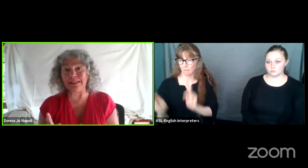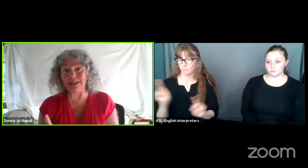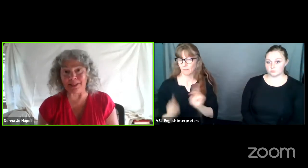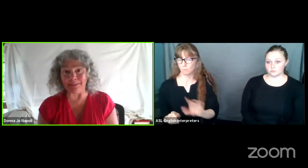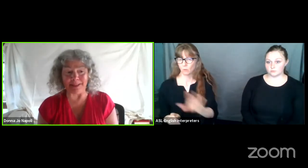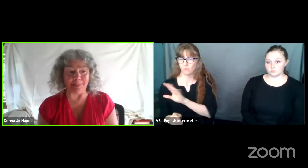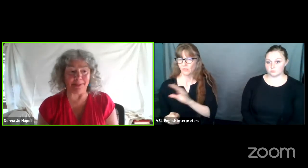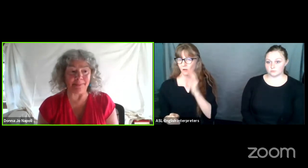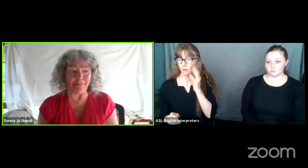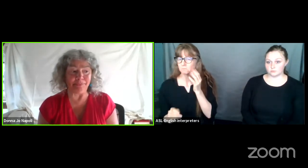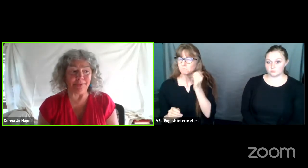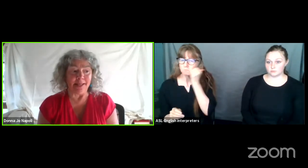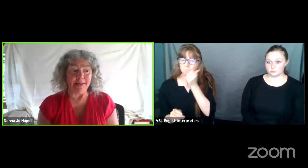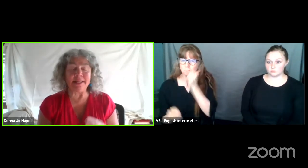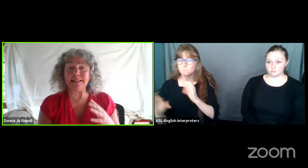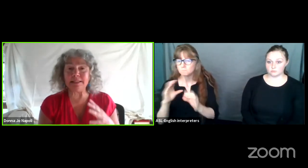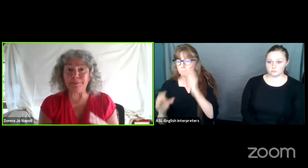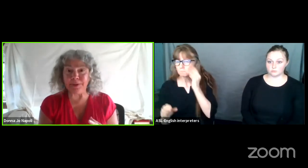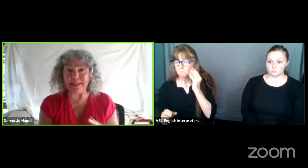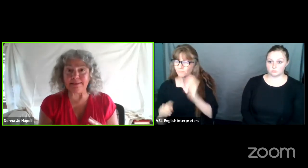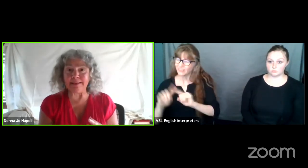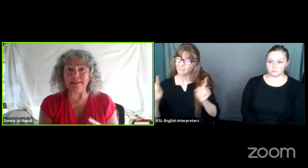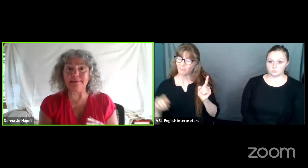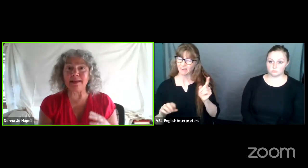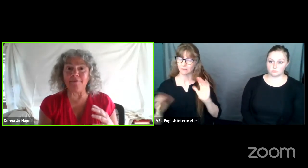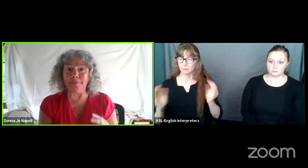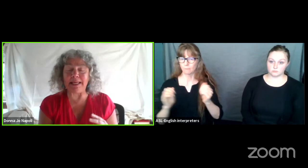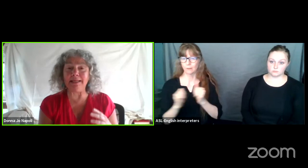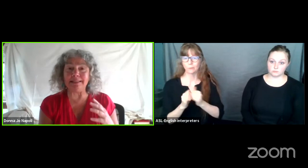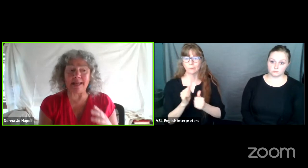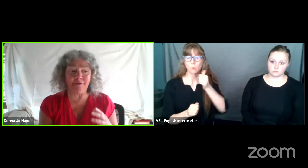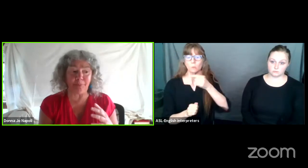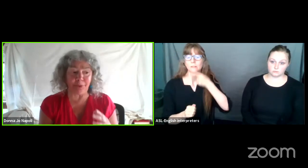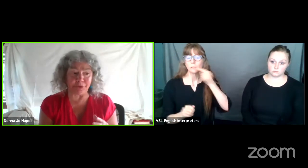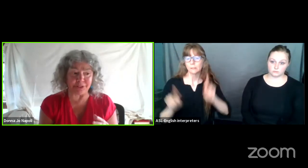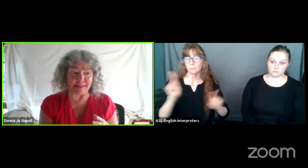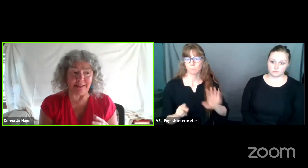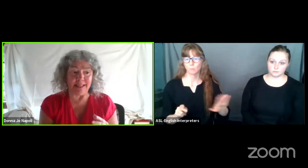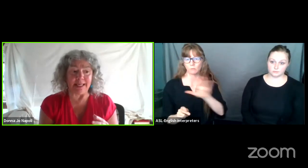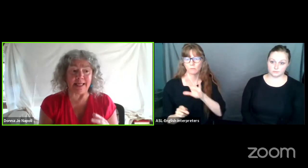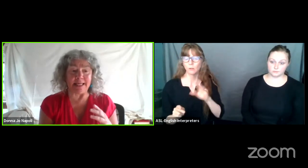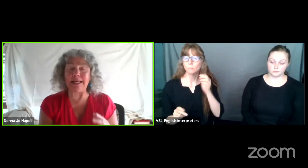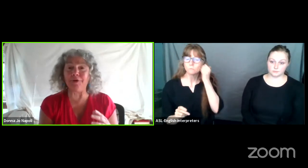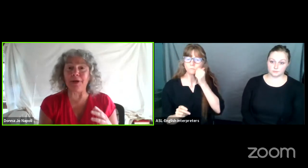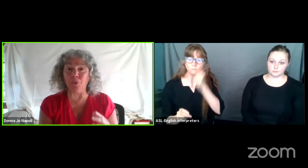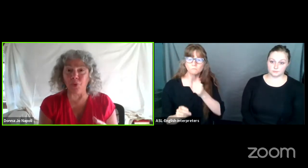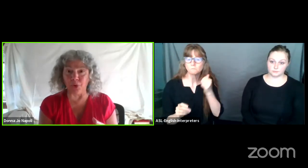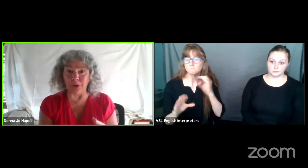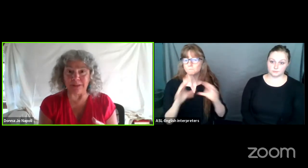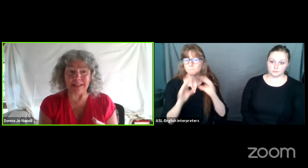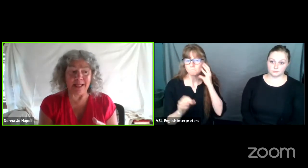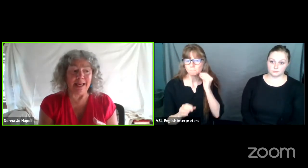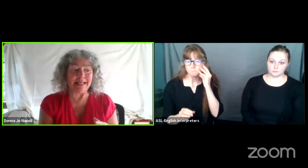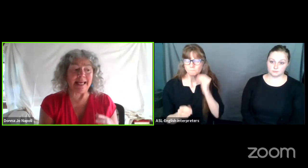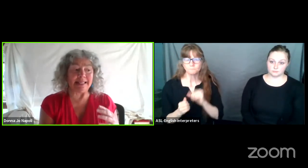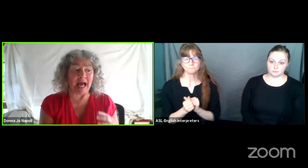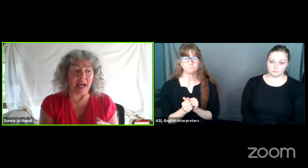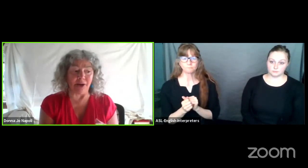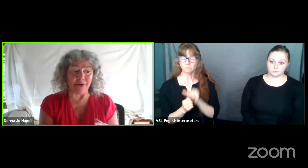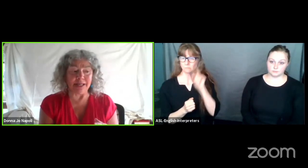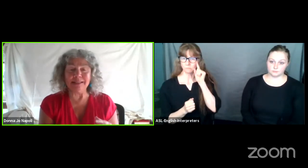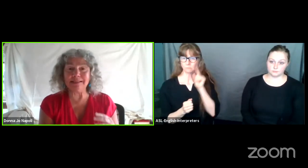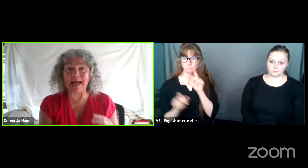and most hearing people. The experiences of being a deaf person in a hearing world